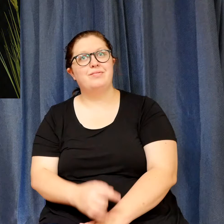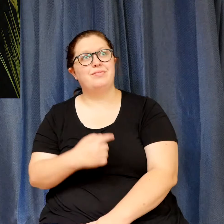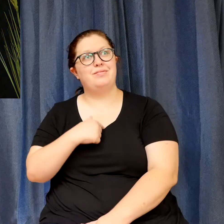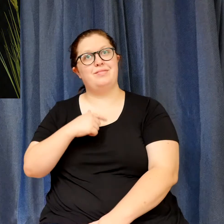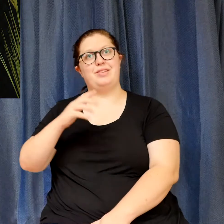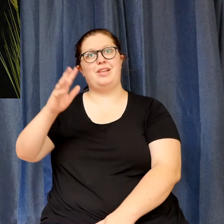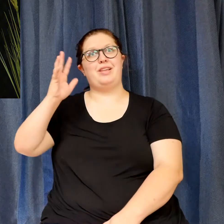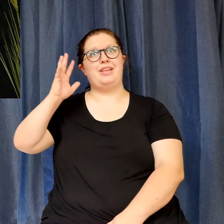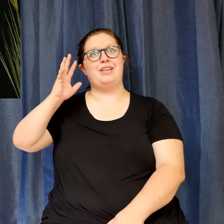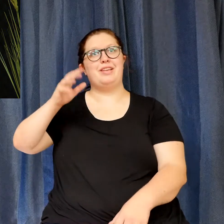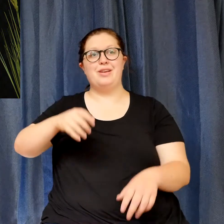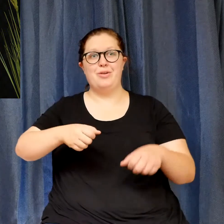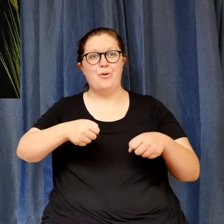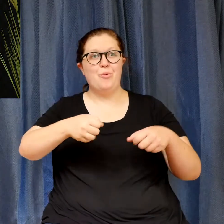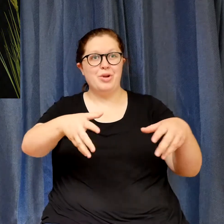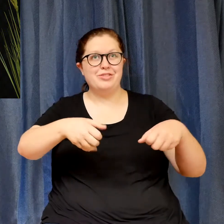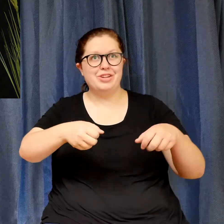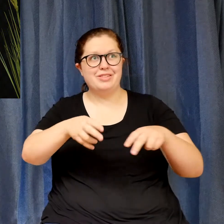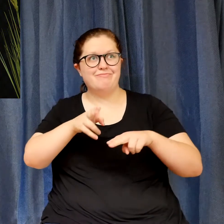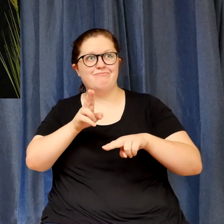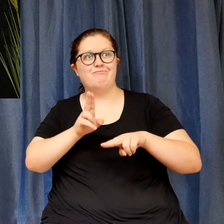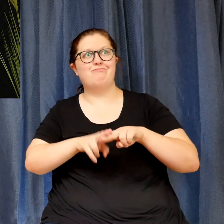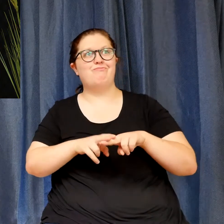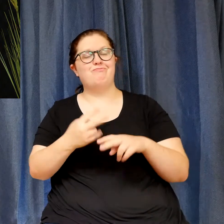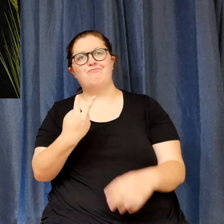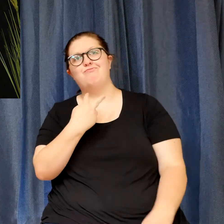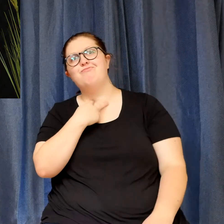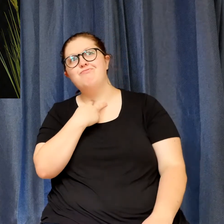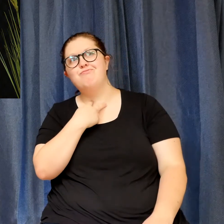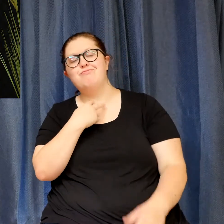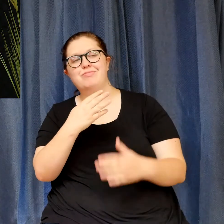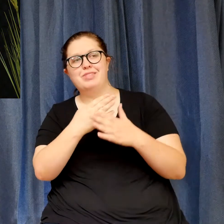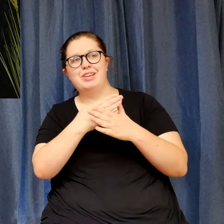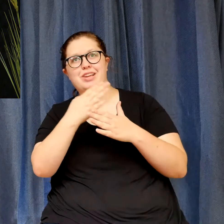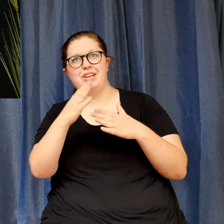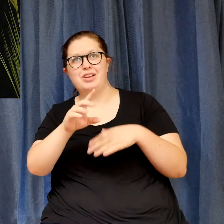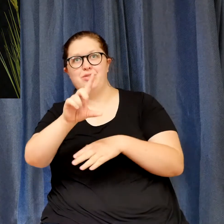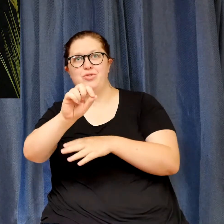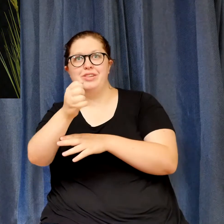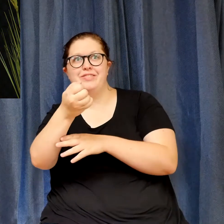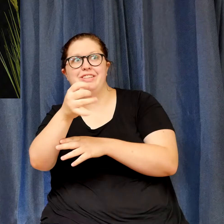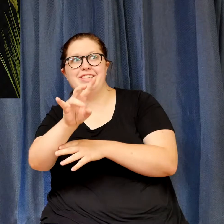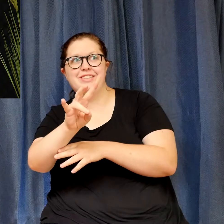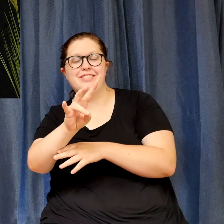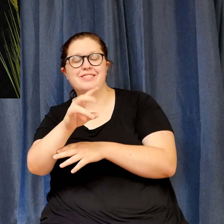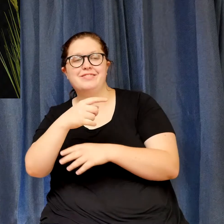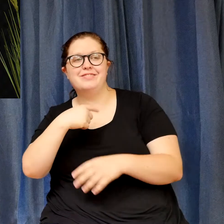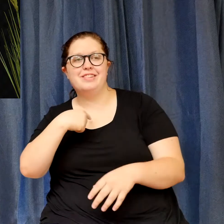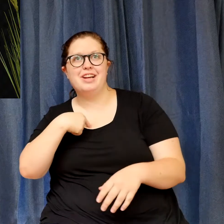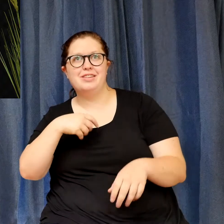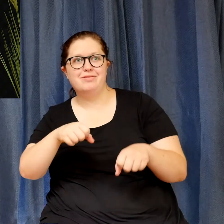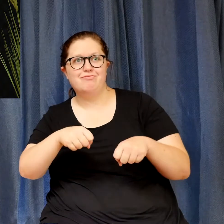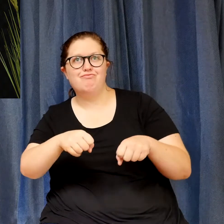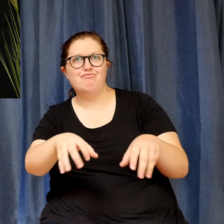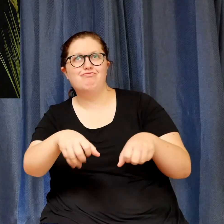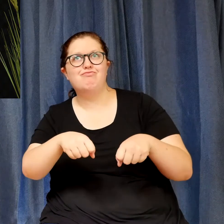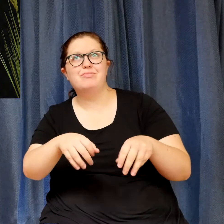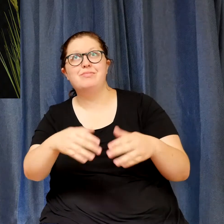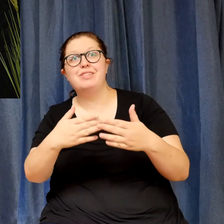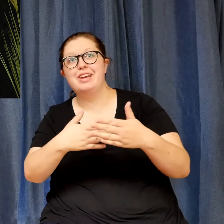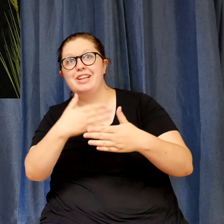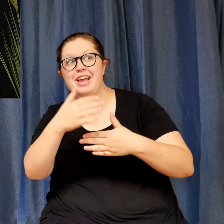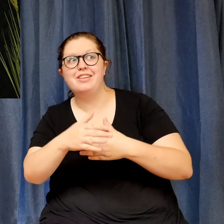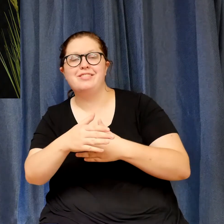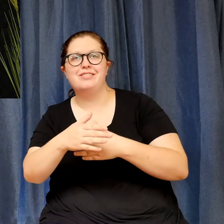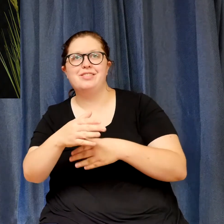from being in a wheelchair, hard to believe, that at the end of 2017 I was in a wheelchair, moved to a walker,